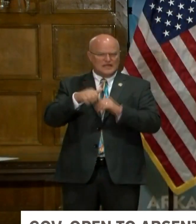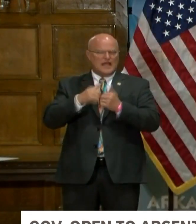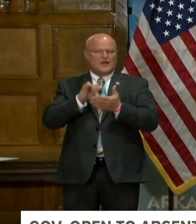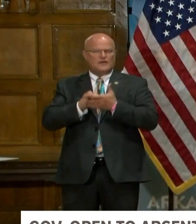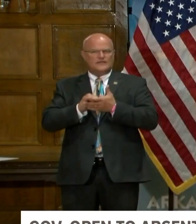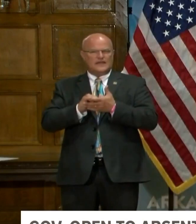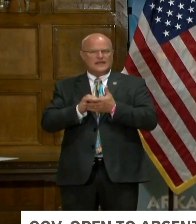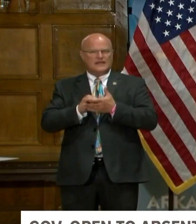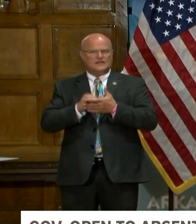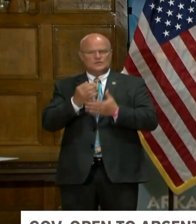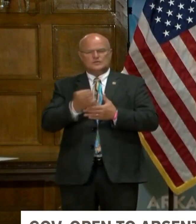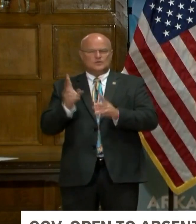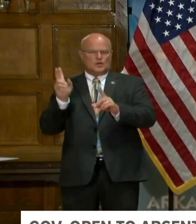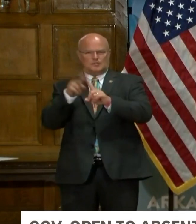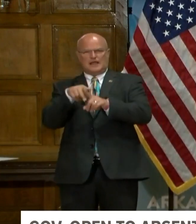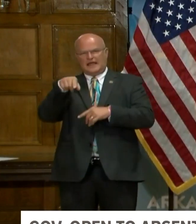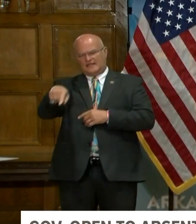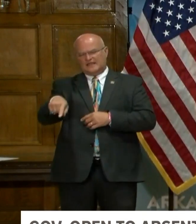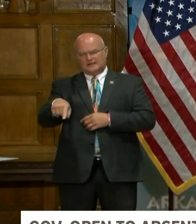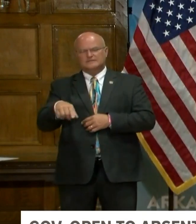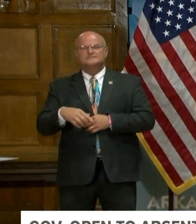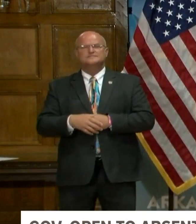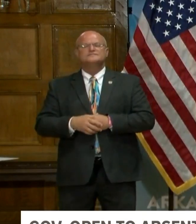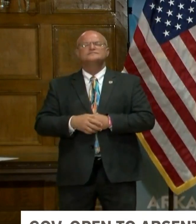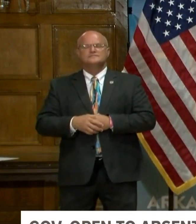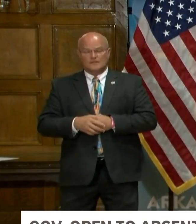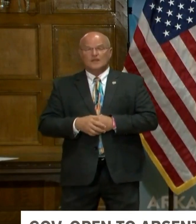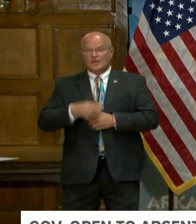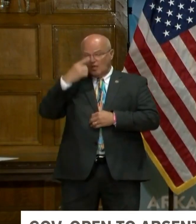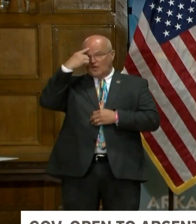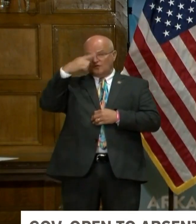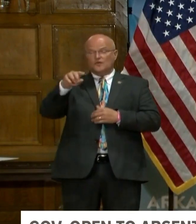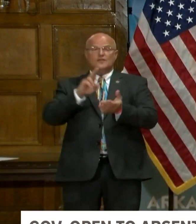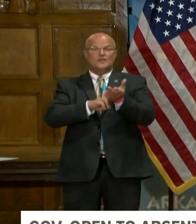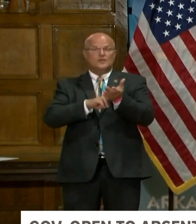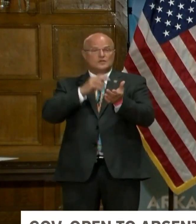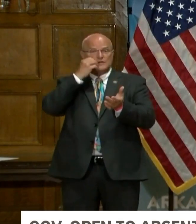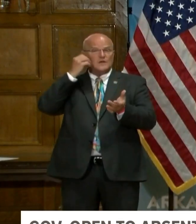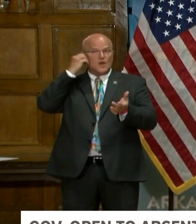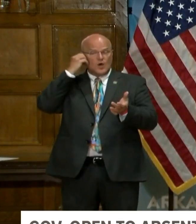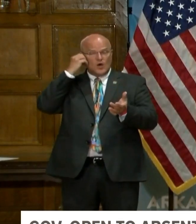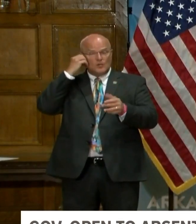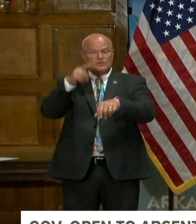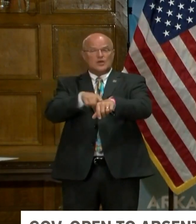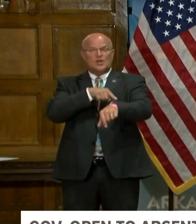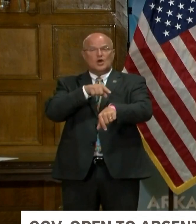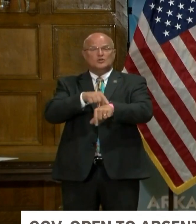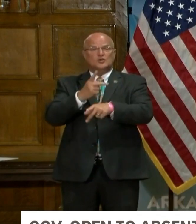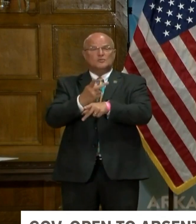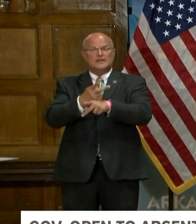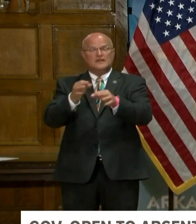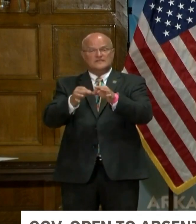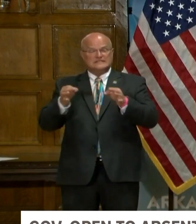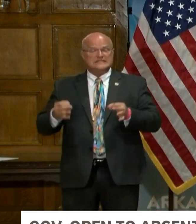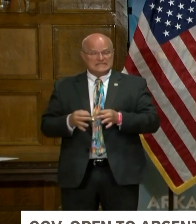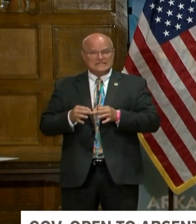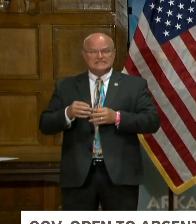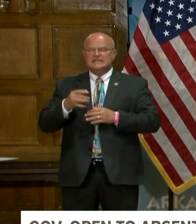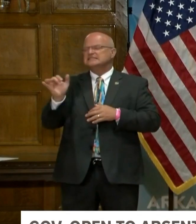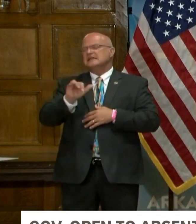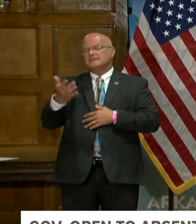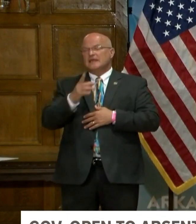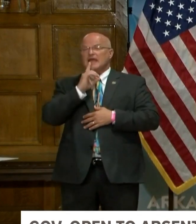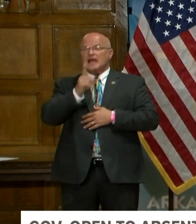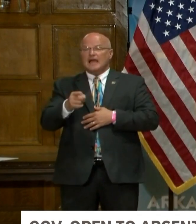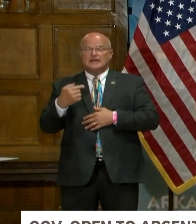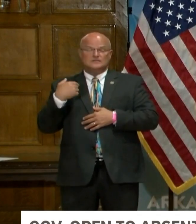would those resources apply to that facility? Okay, for the nursing homes and other long-term care facilities, same thing.